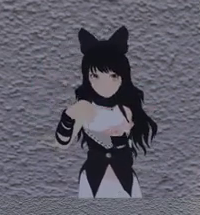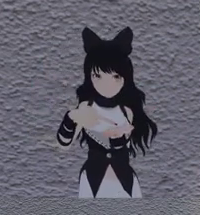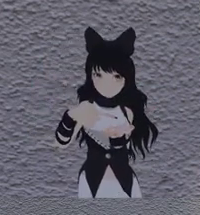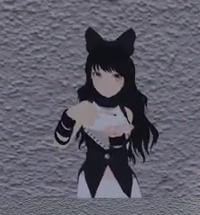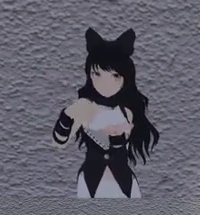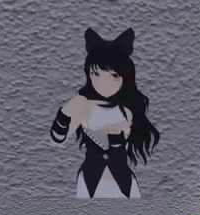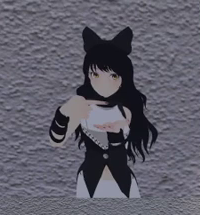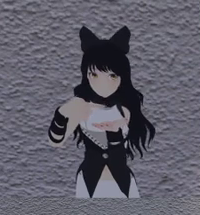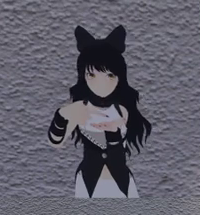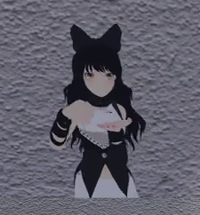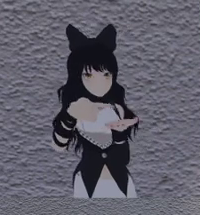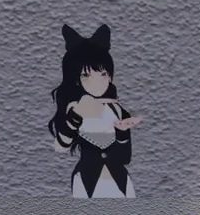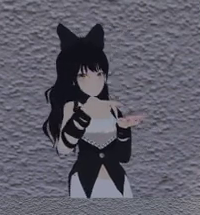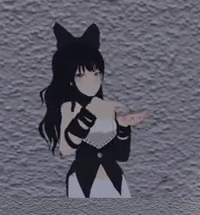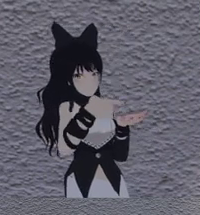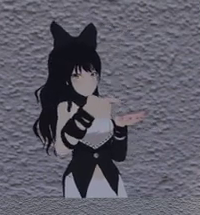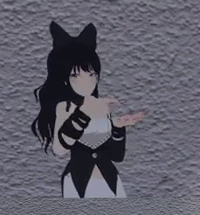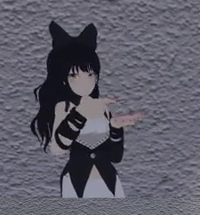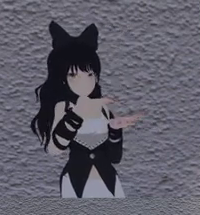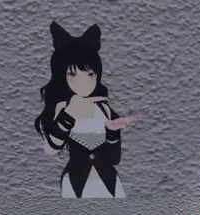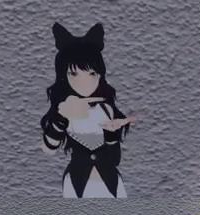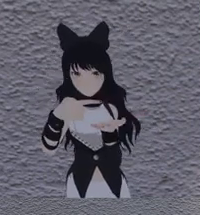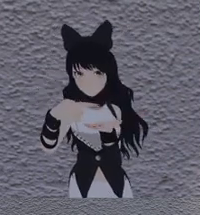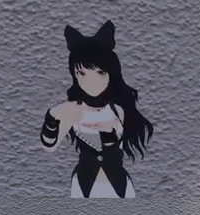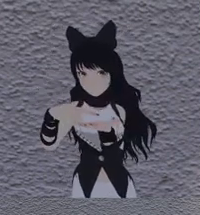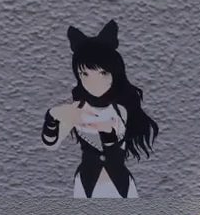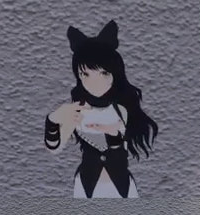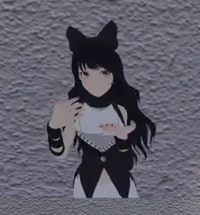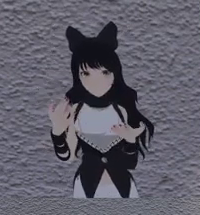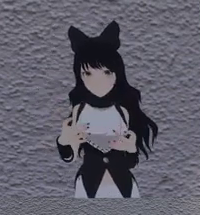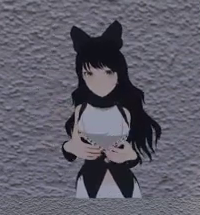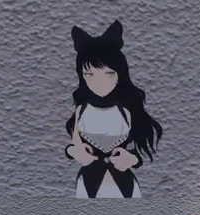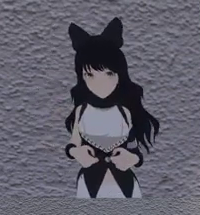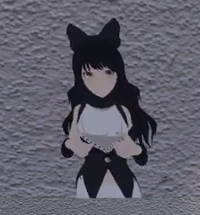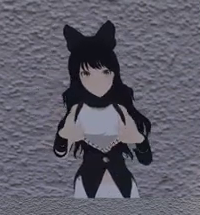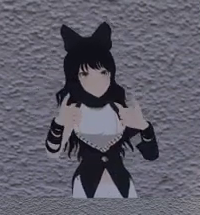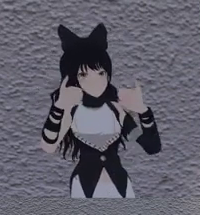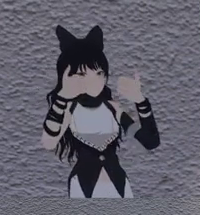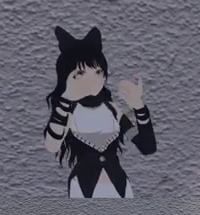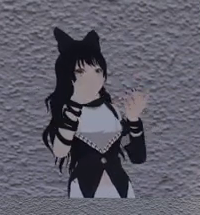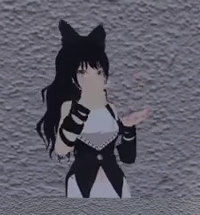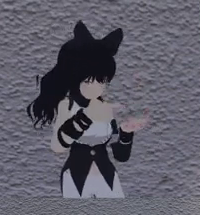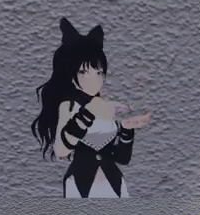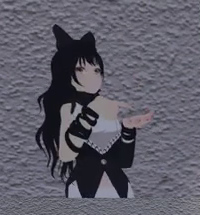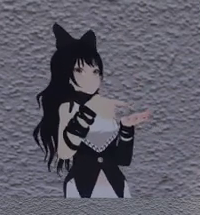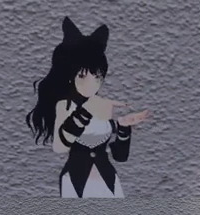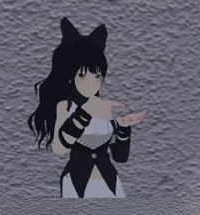There's a deal, everything's fine. You're discussing like that.